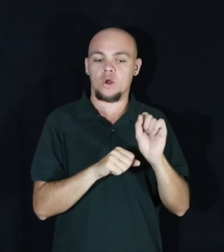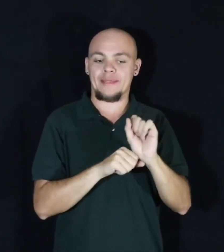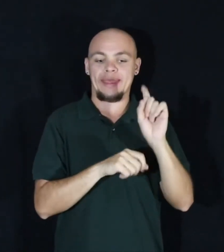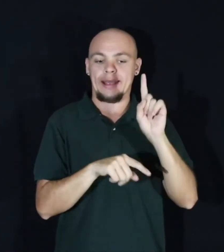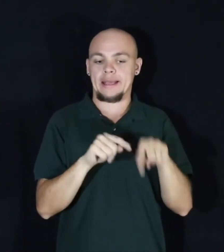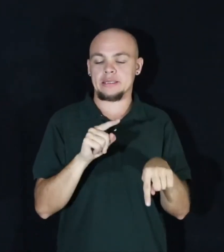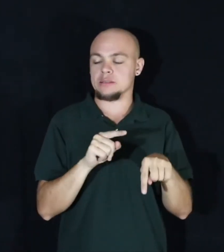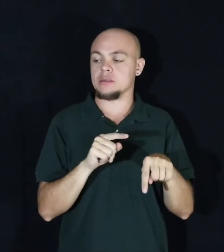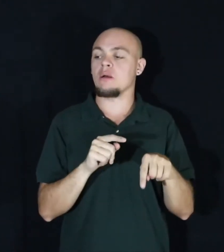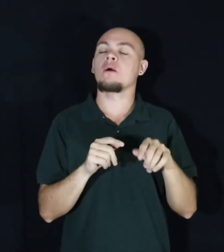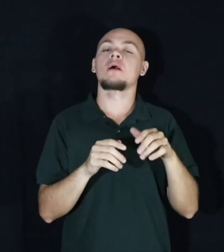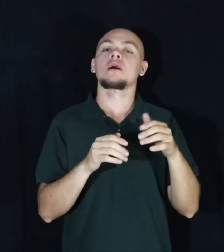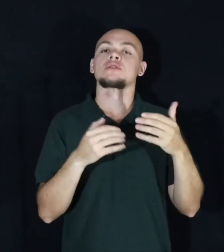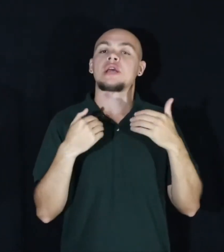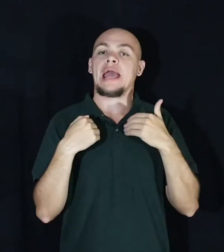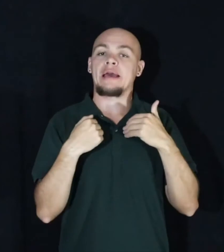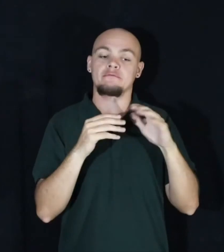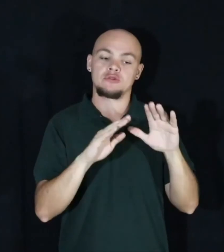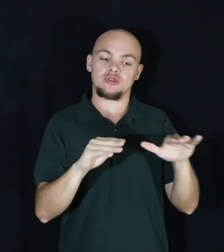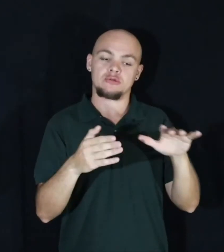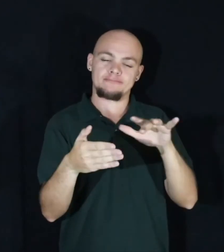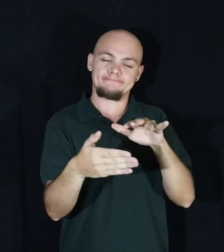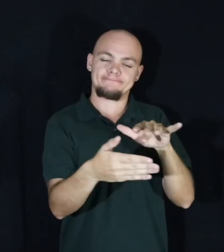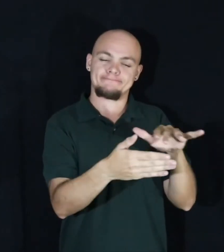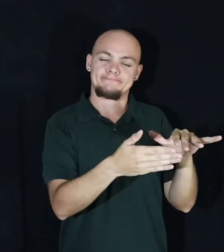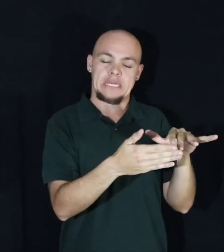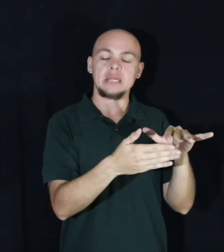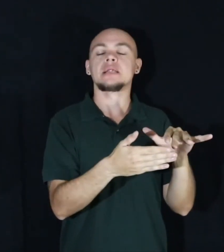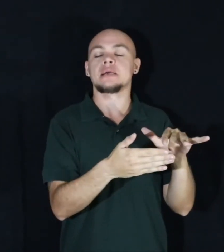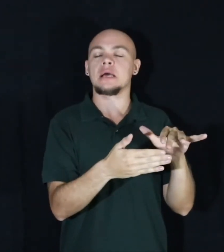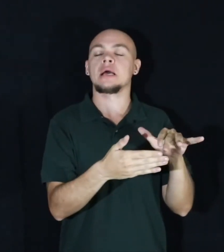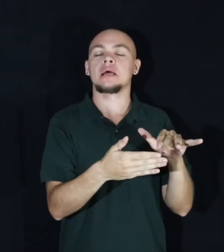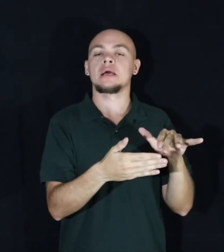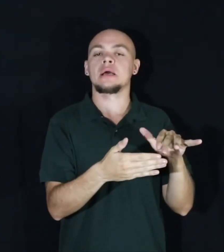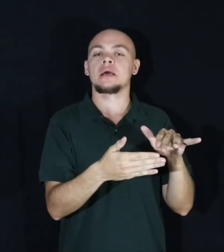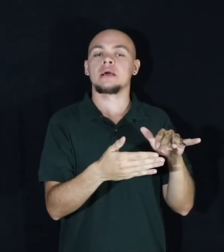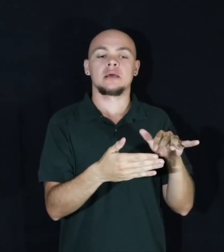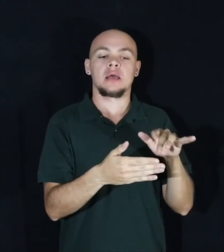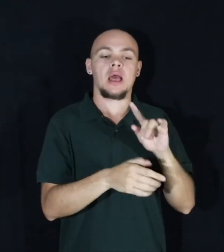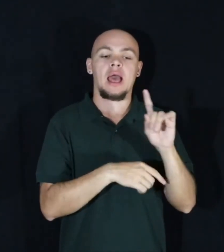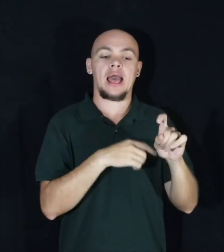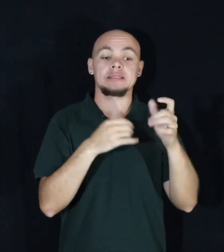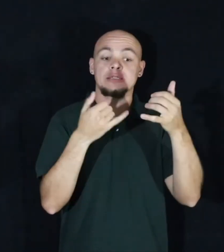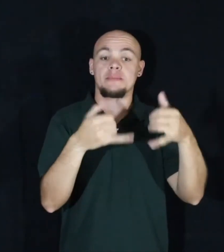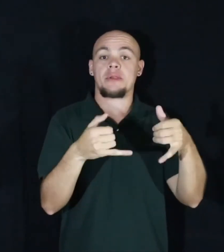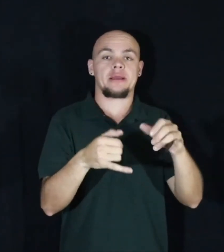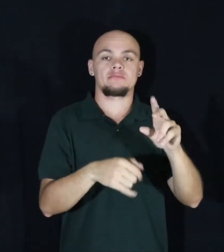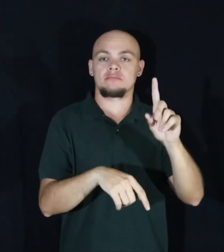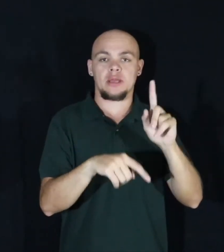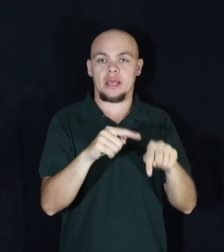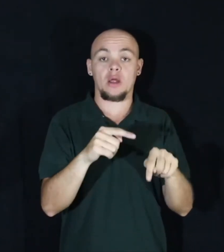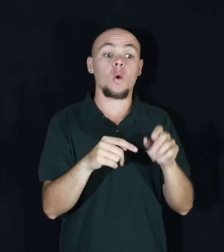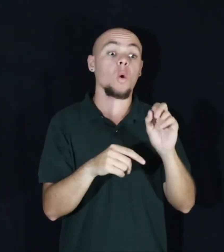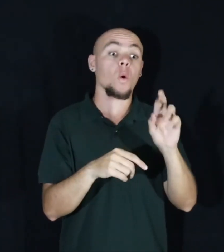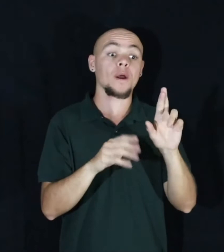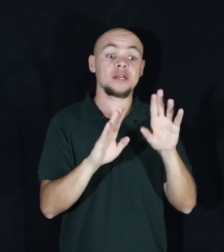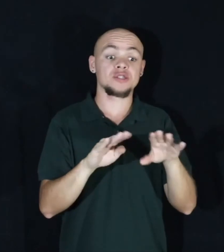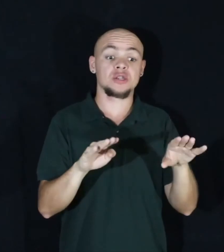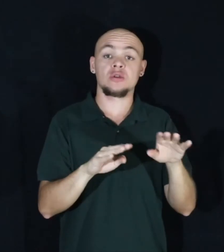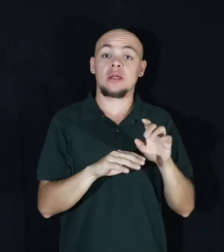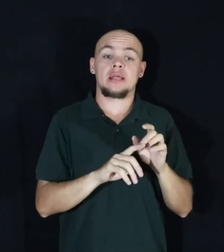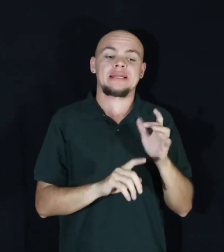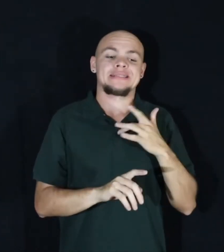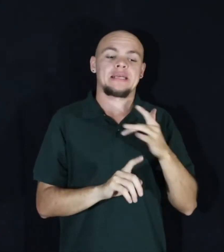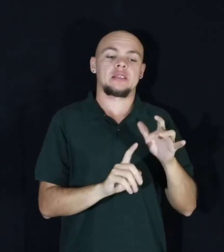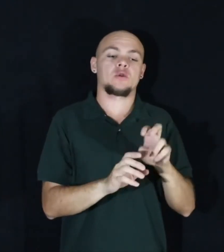She often works with children who cannot ask other kids to play, or she works with children who exclude themselves